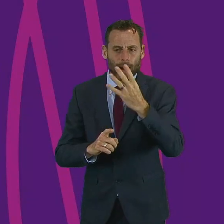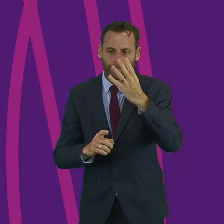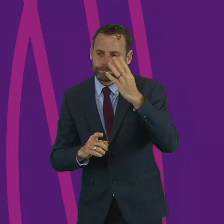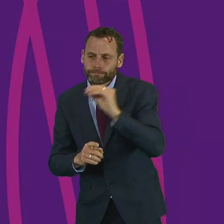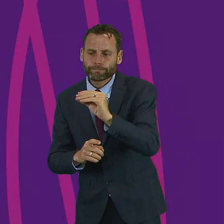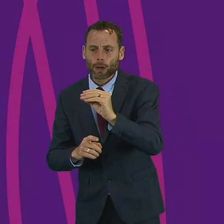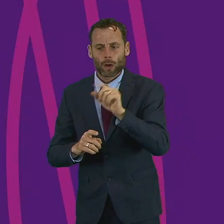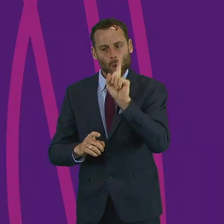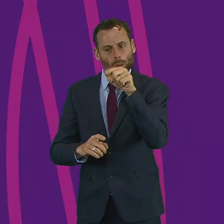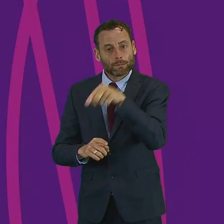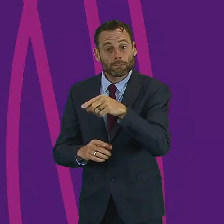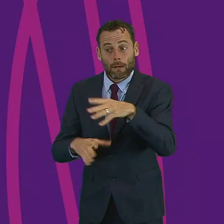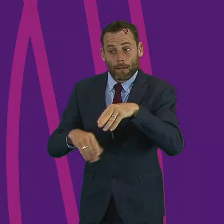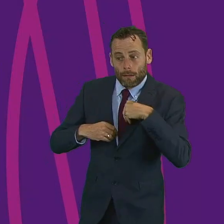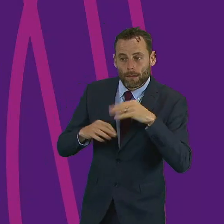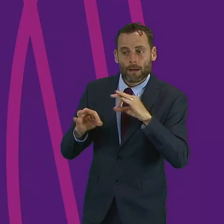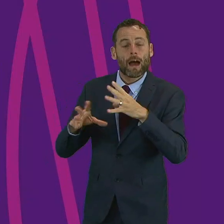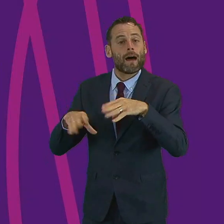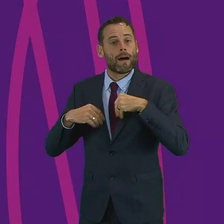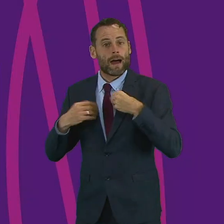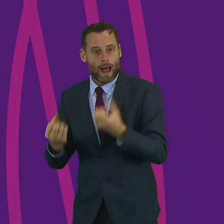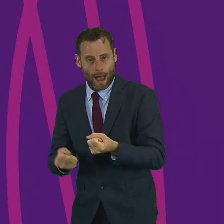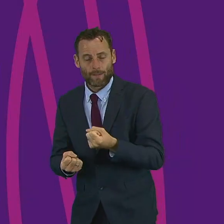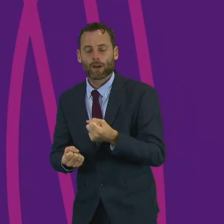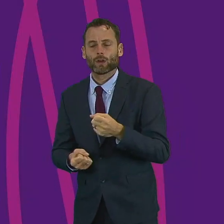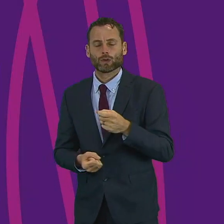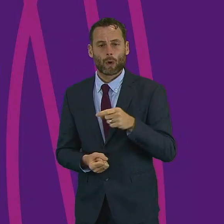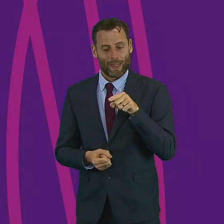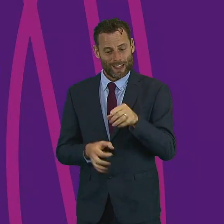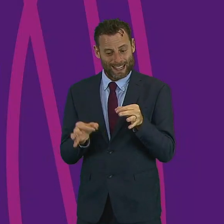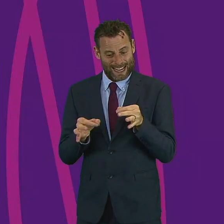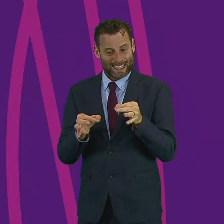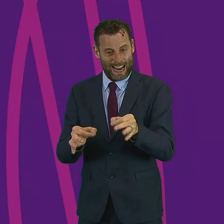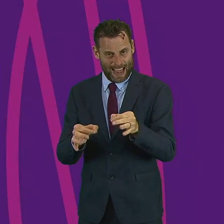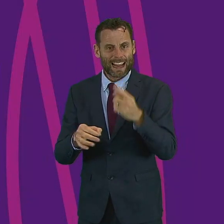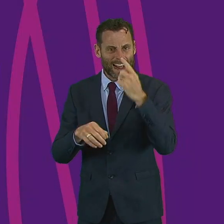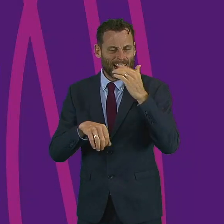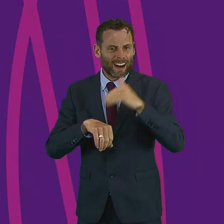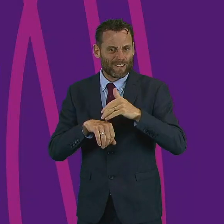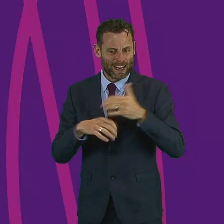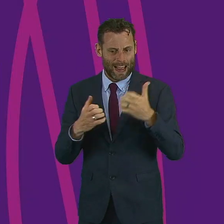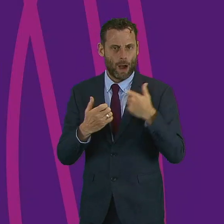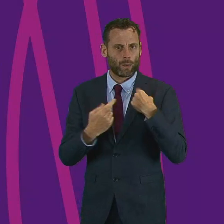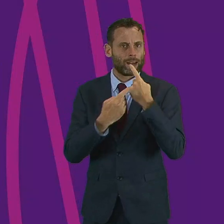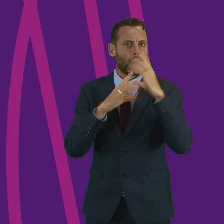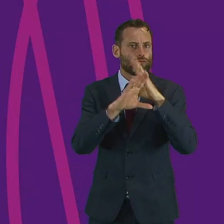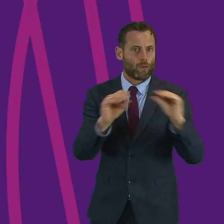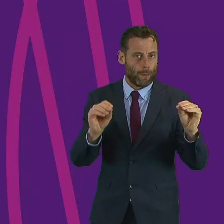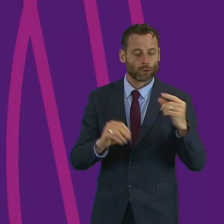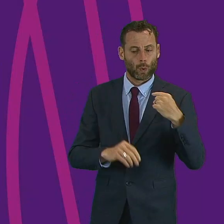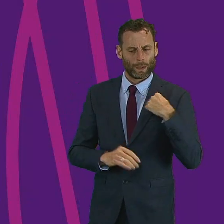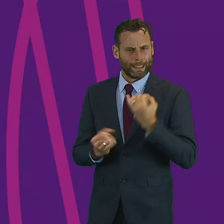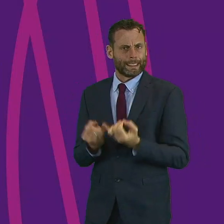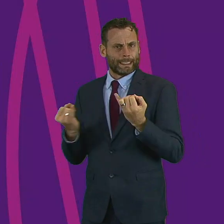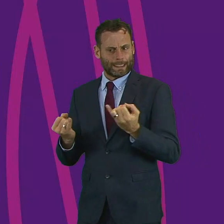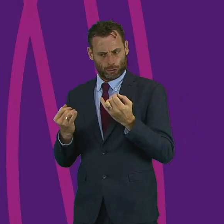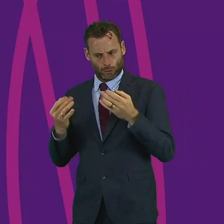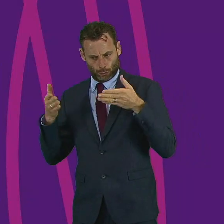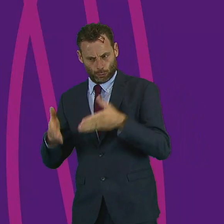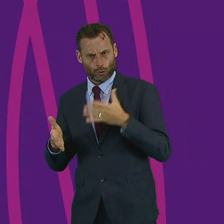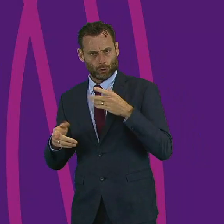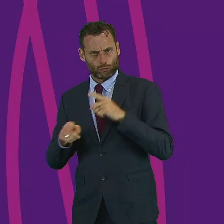for some cases, which is why we're taking this so seriously. I can report to the Chamber that there has been an improvement in the past couple of